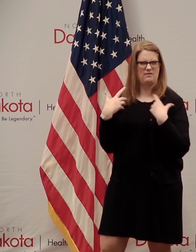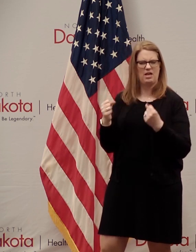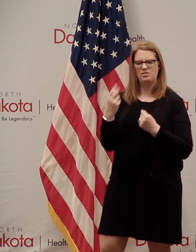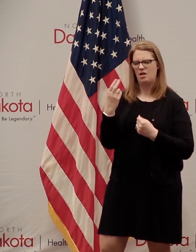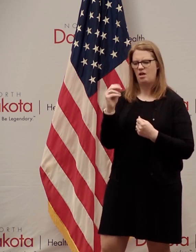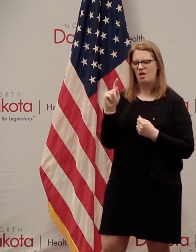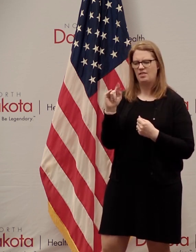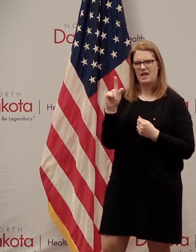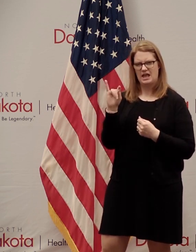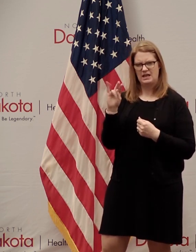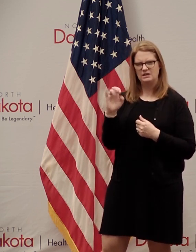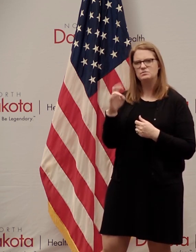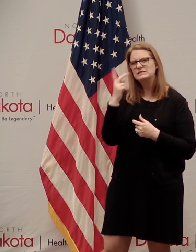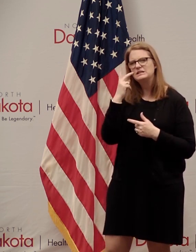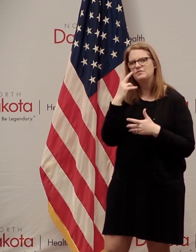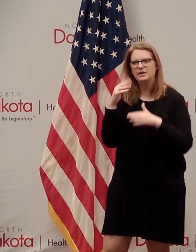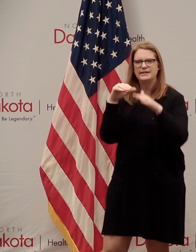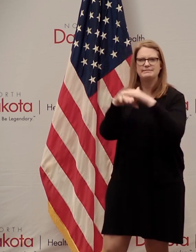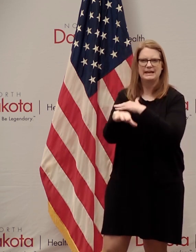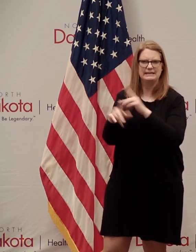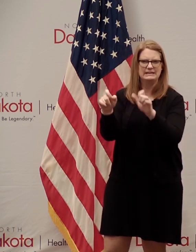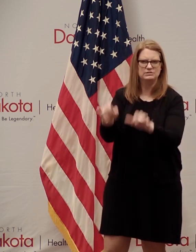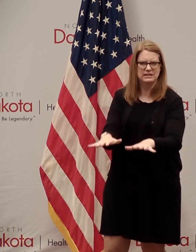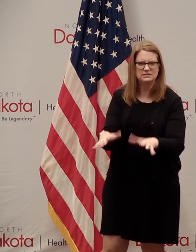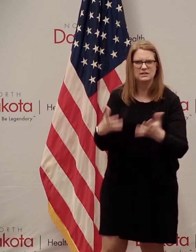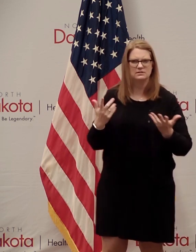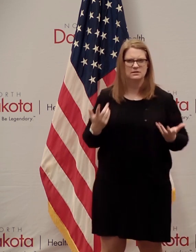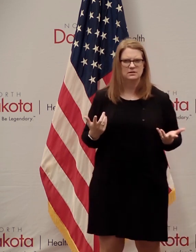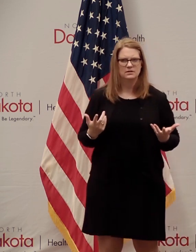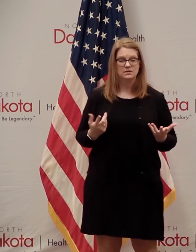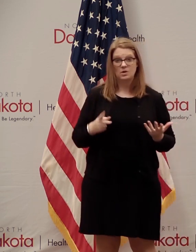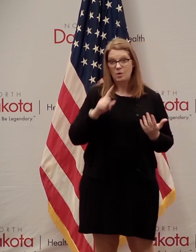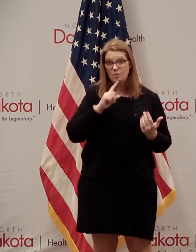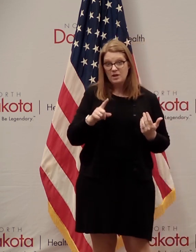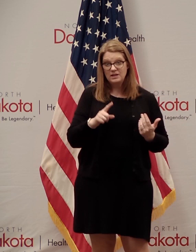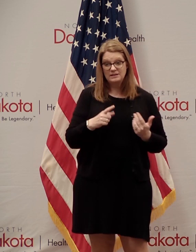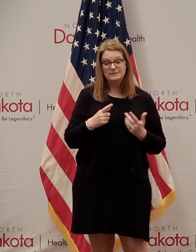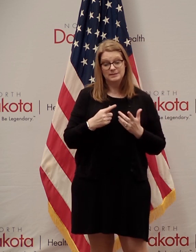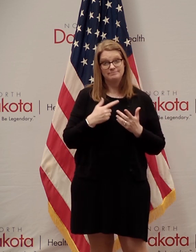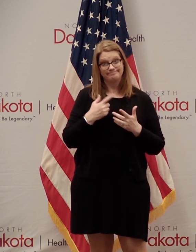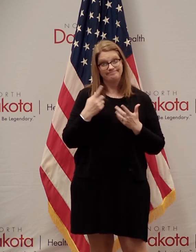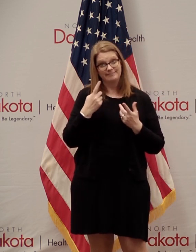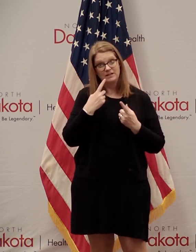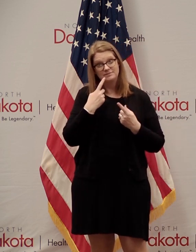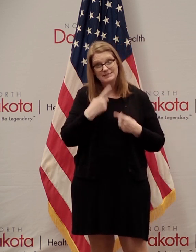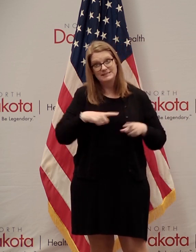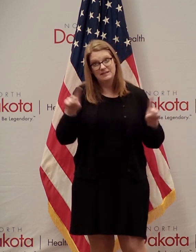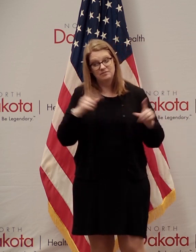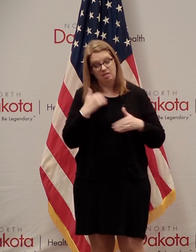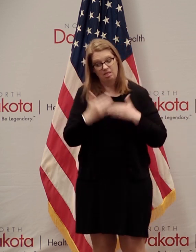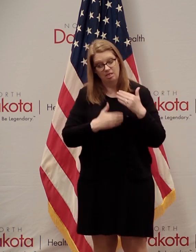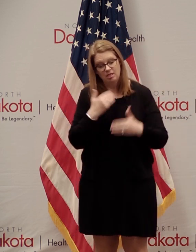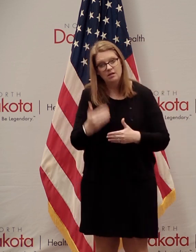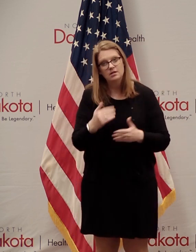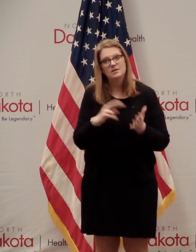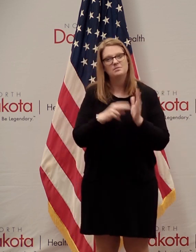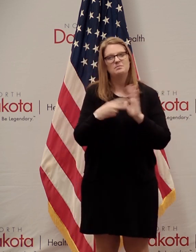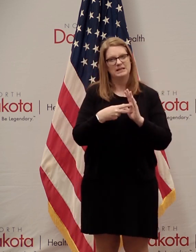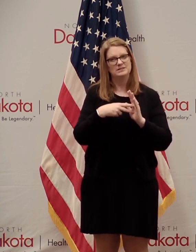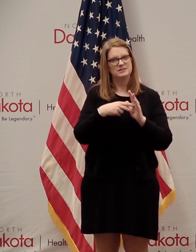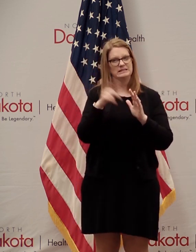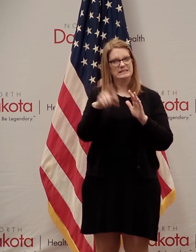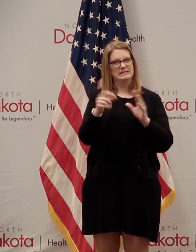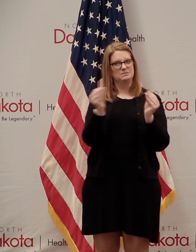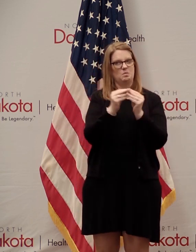and get you tested. Because the way we work our way out of this is with higher testing rates. It's important when we talk about this